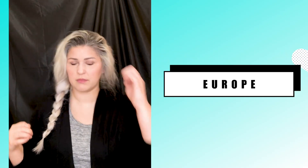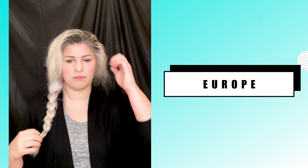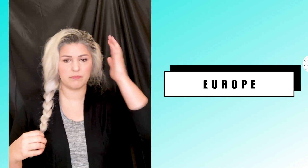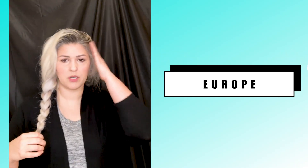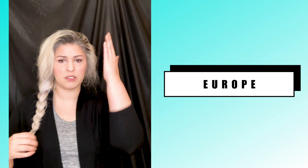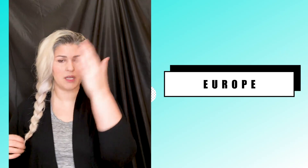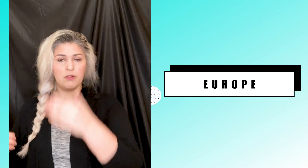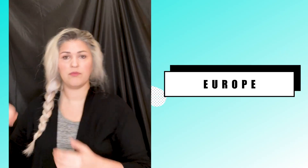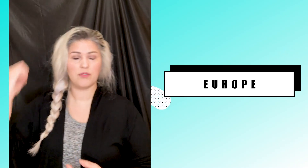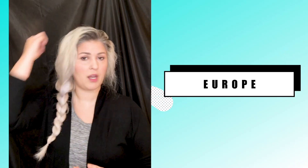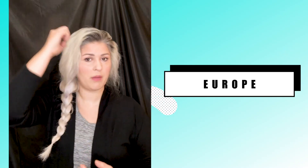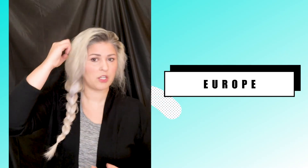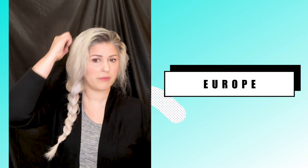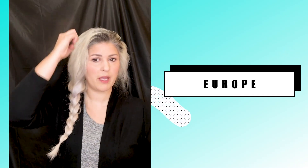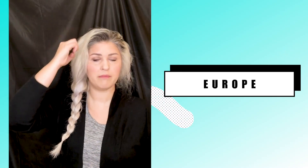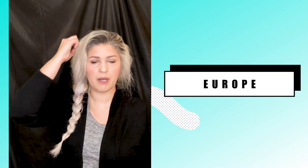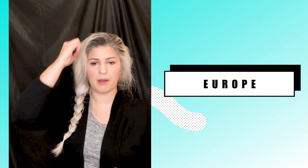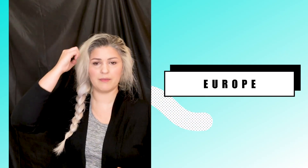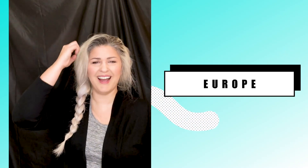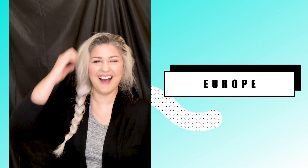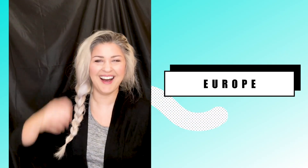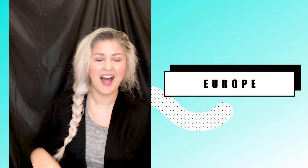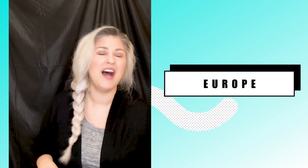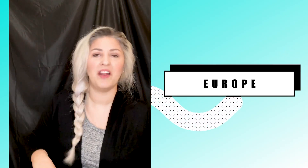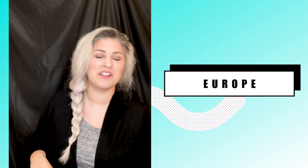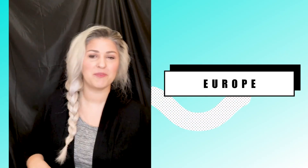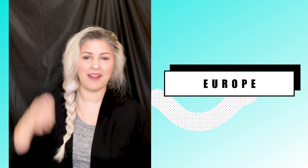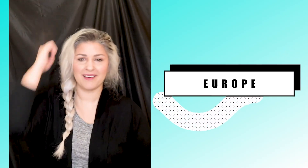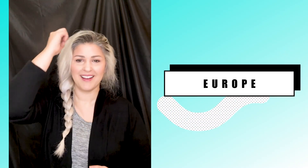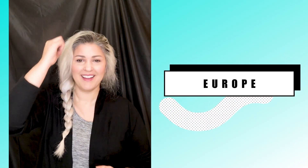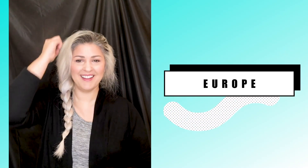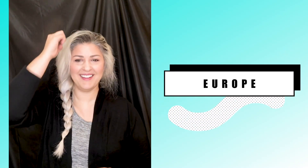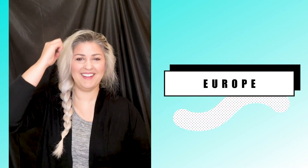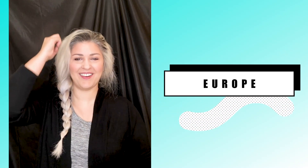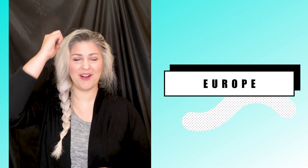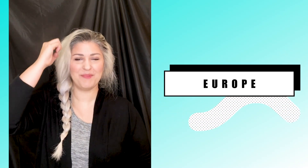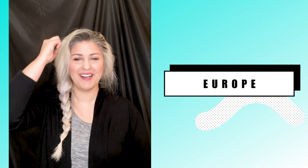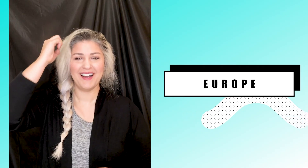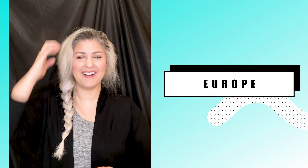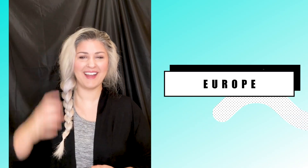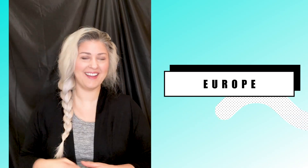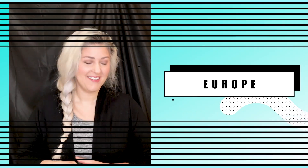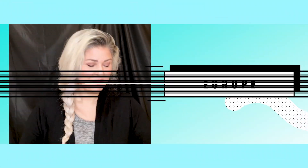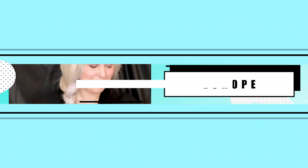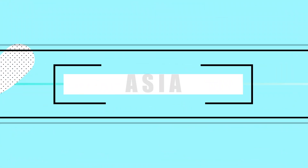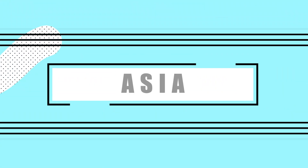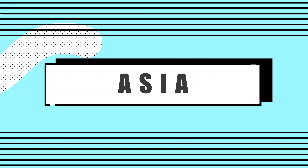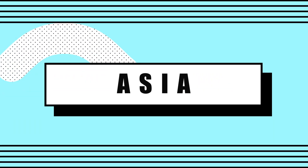so it's hard to tell that I'm not touching my head, but I'm not. I'm not even touching my hair. Europe,